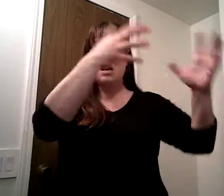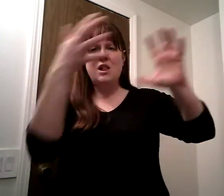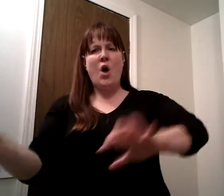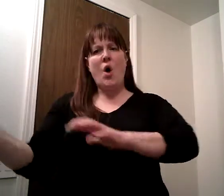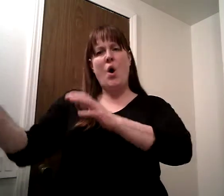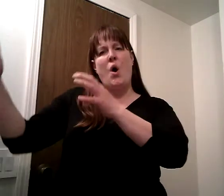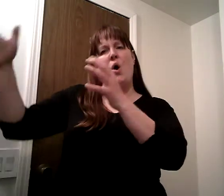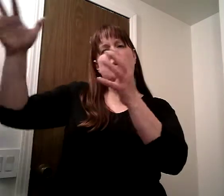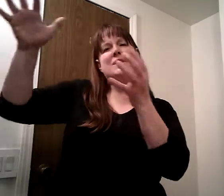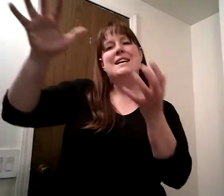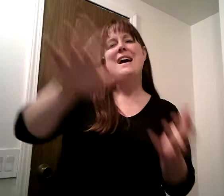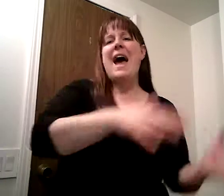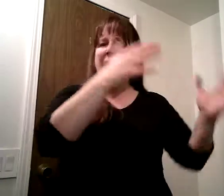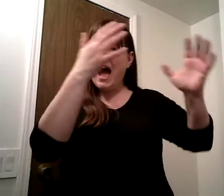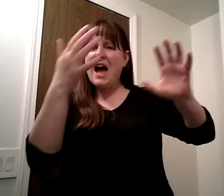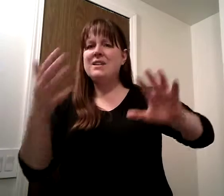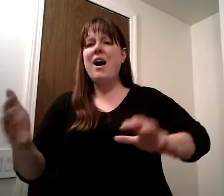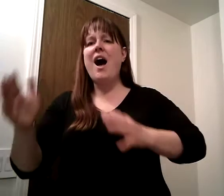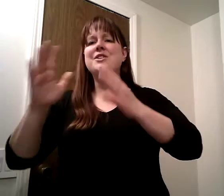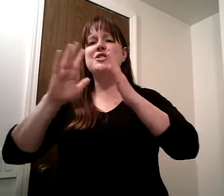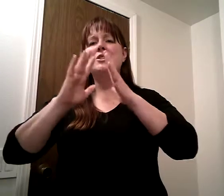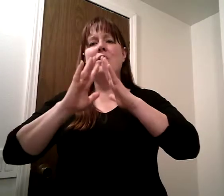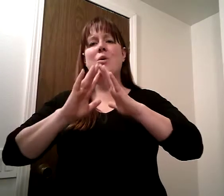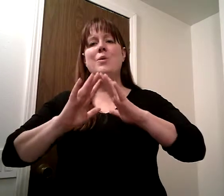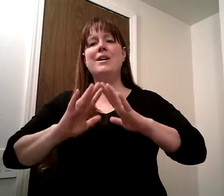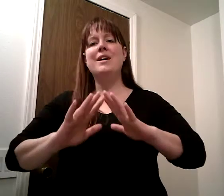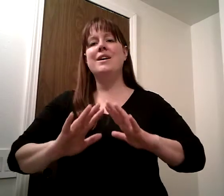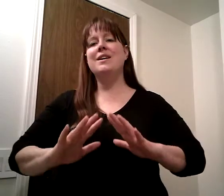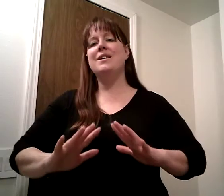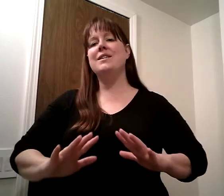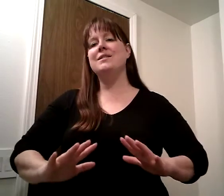the billows and hushed the wind.